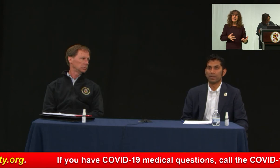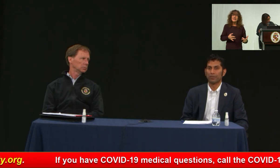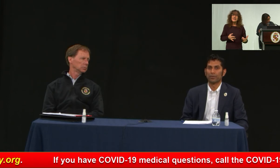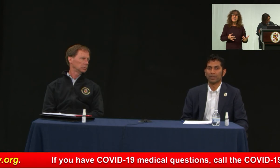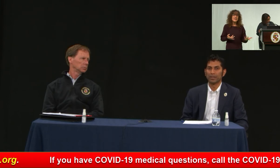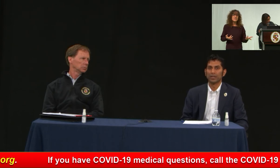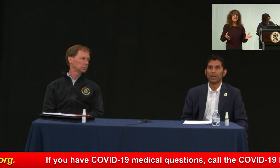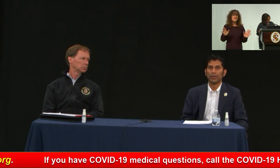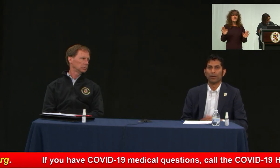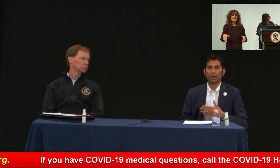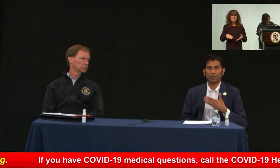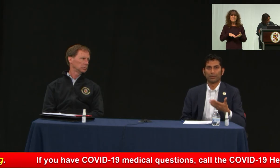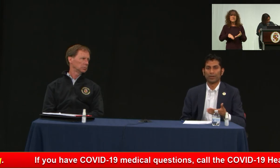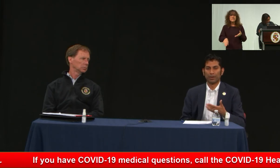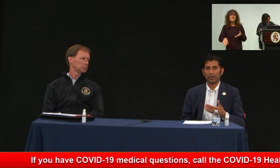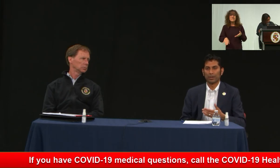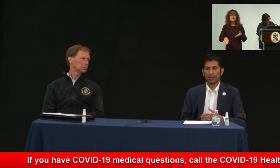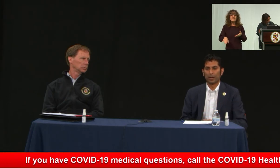generally been spared from this.